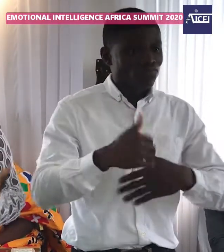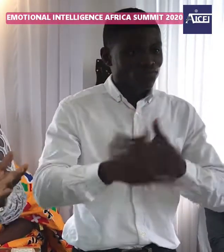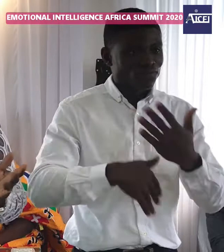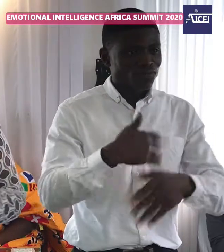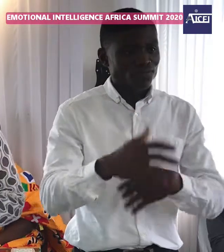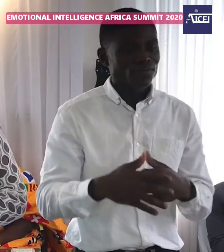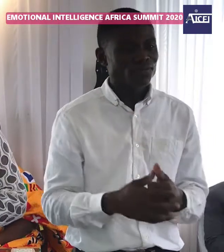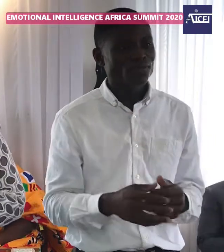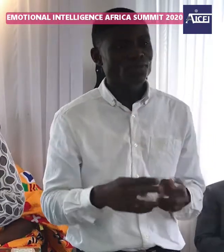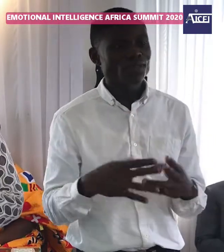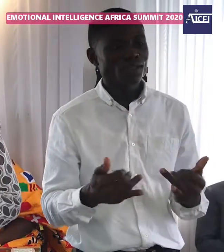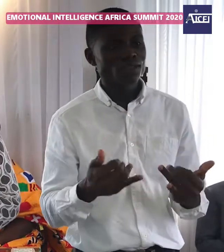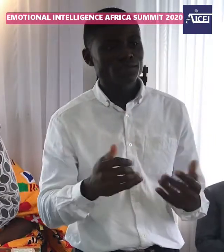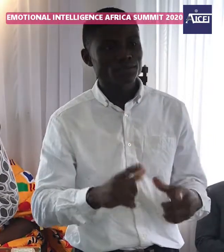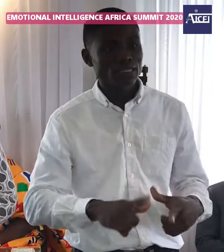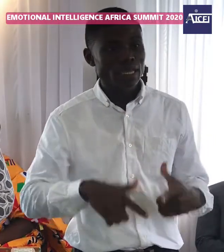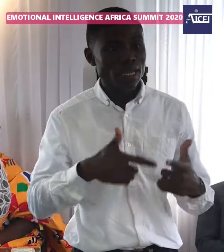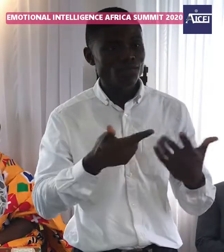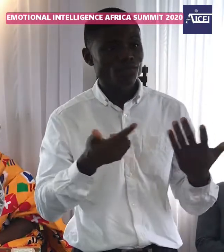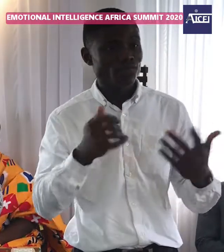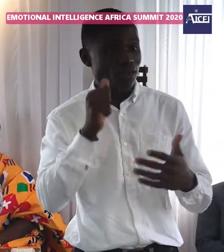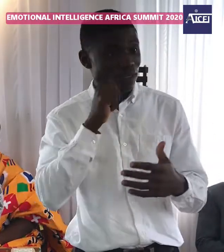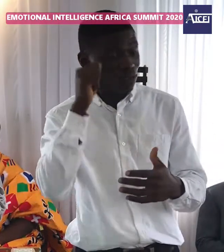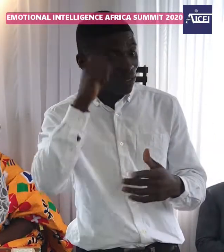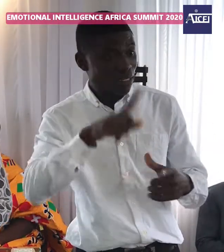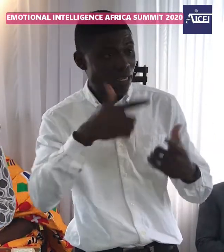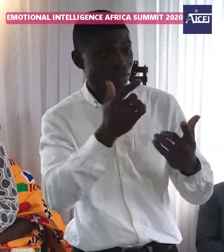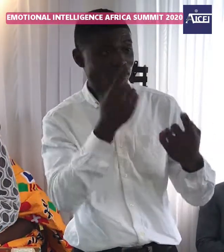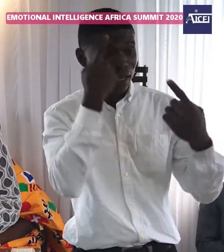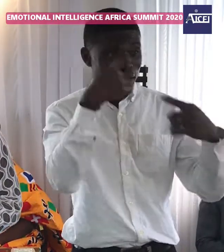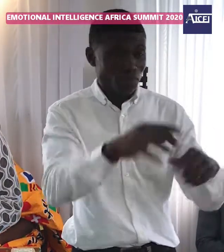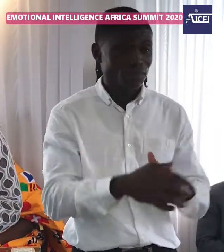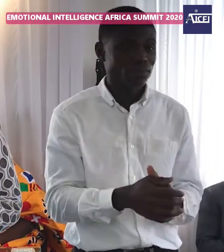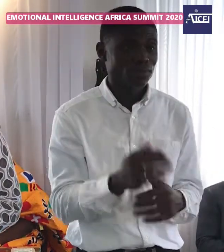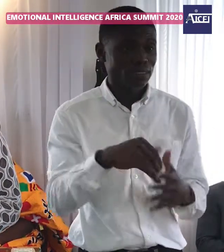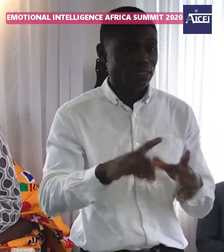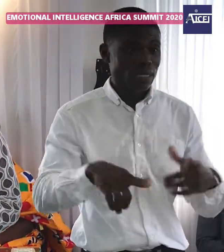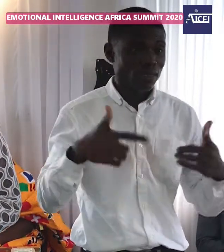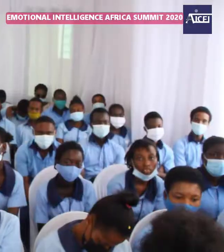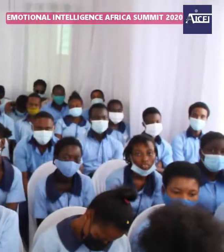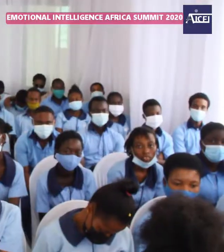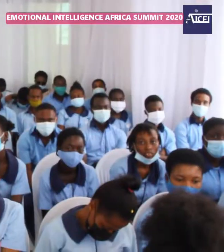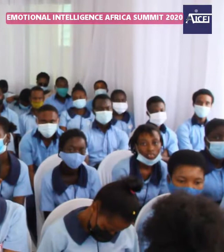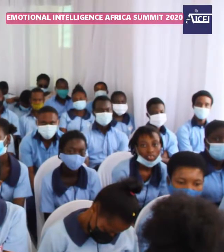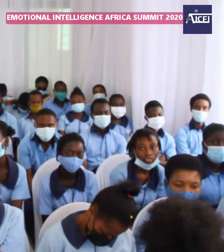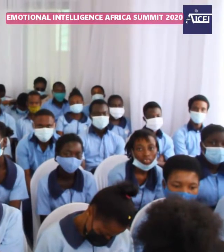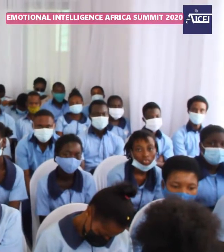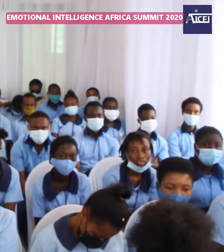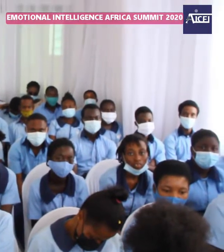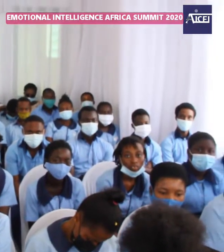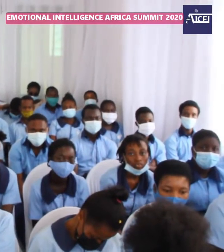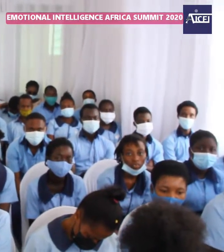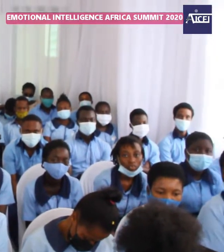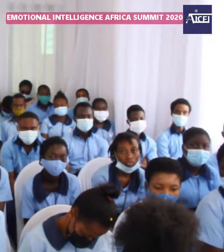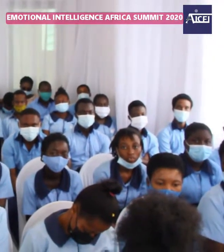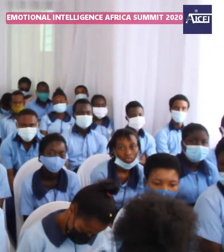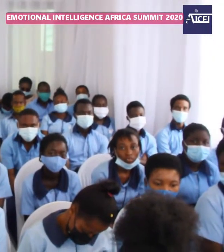Now, adult life comes in, and the tenets of life in a